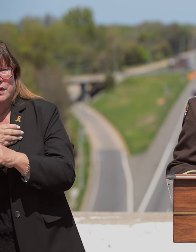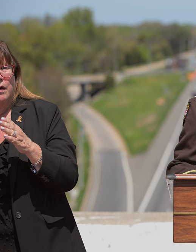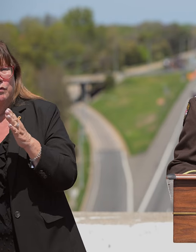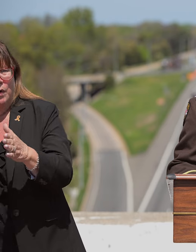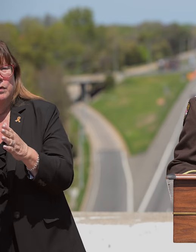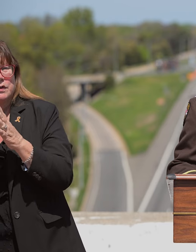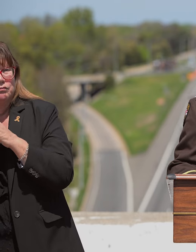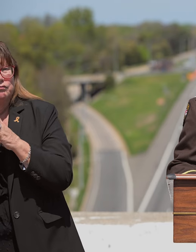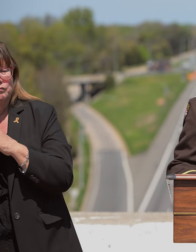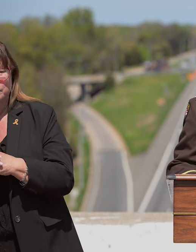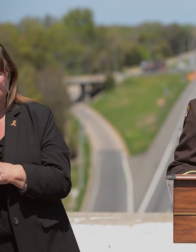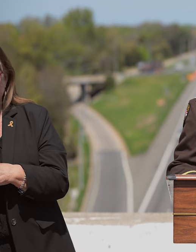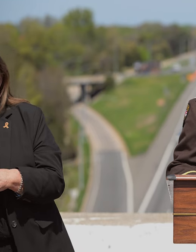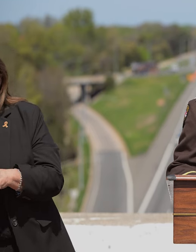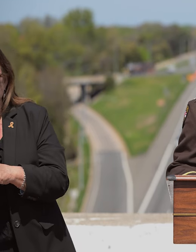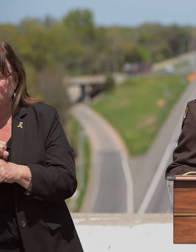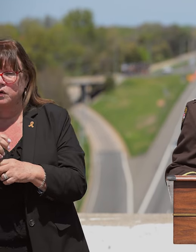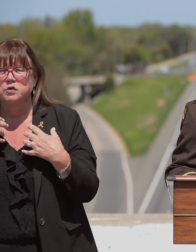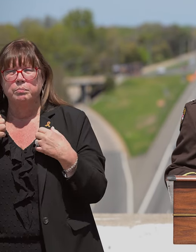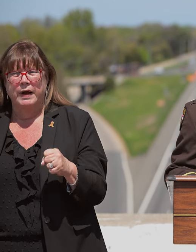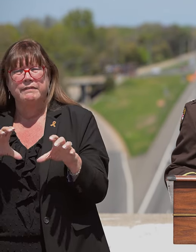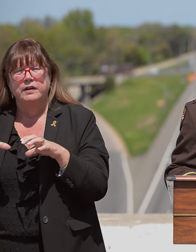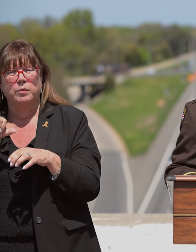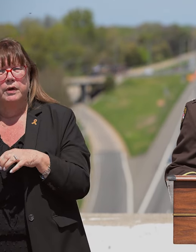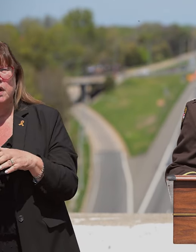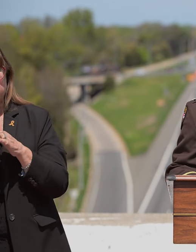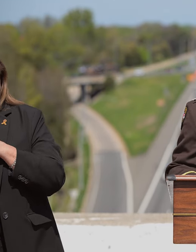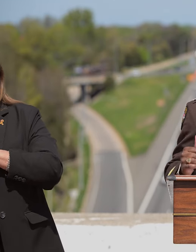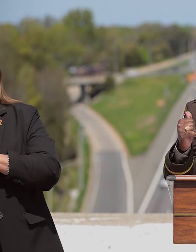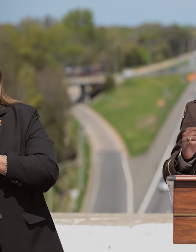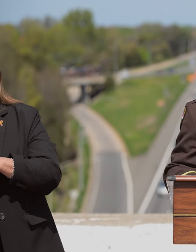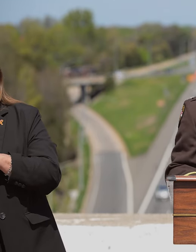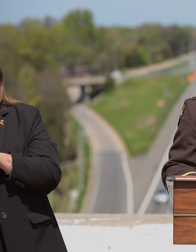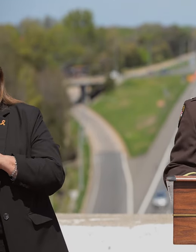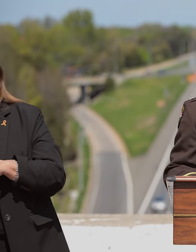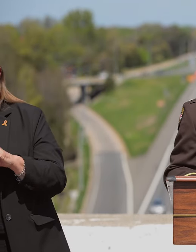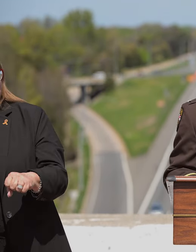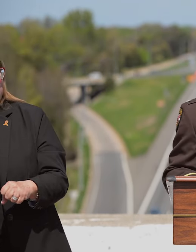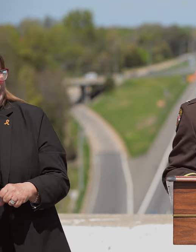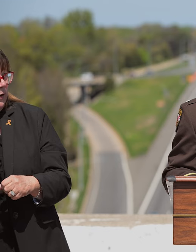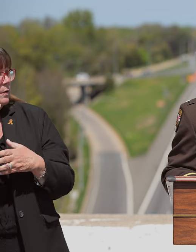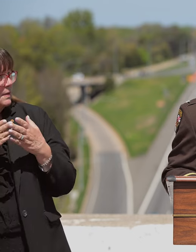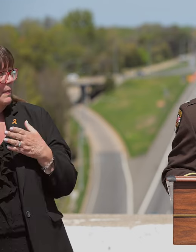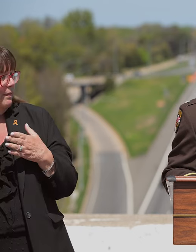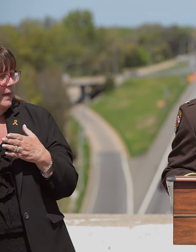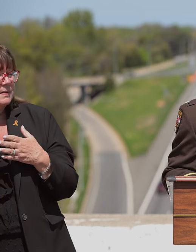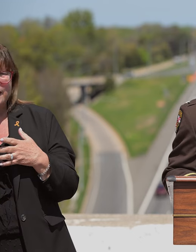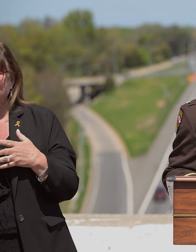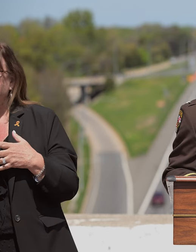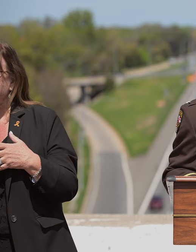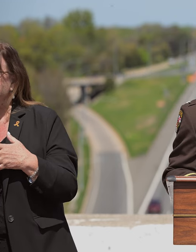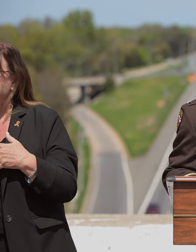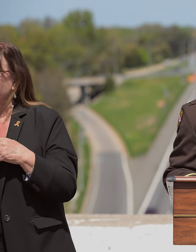These workers bravely do their jobs while working under hazardous conditions. We can hear some of the things that they listen to while they're